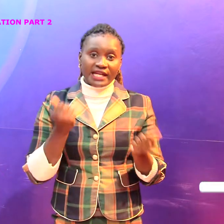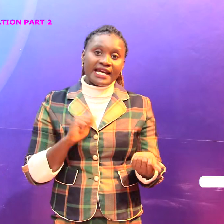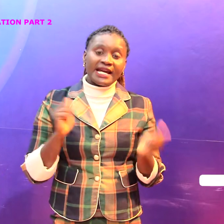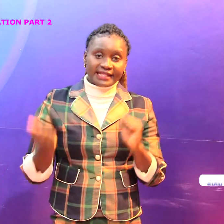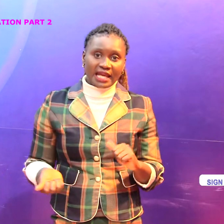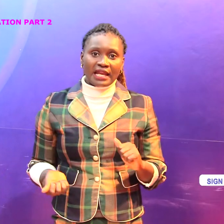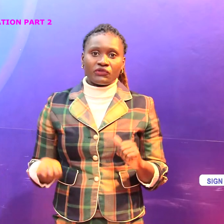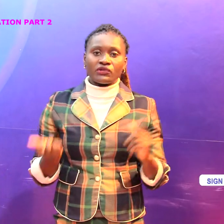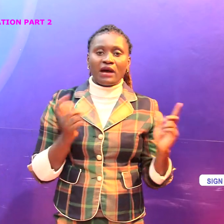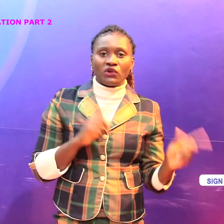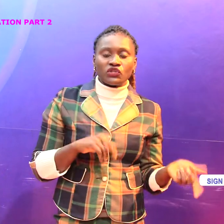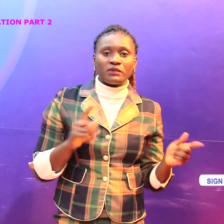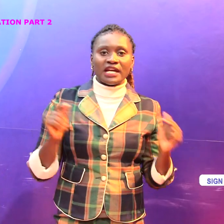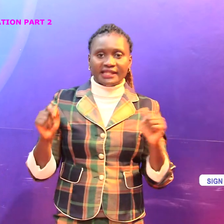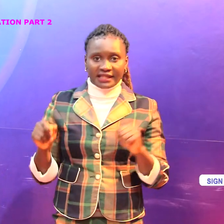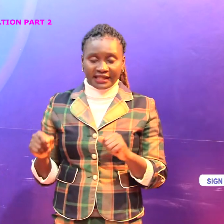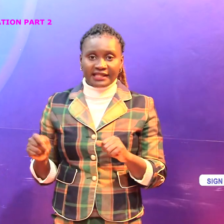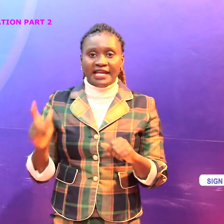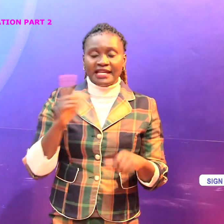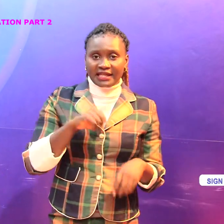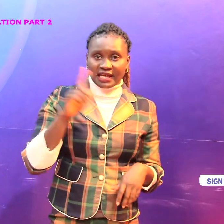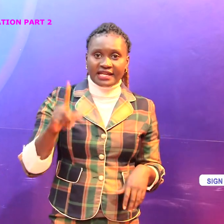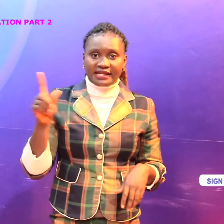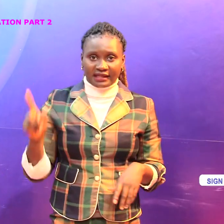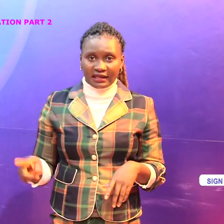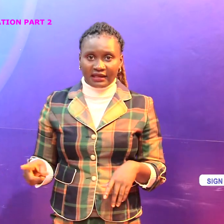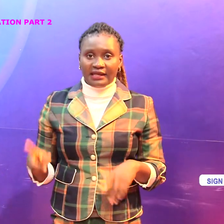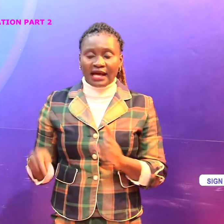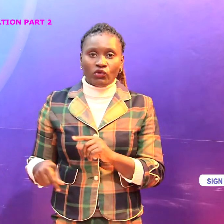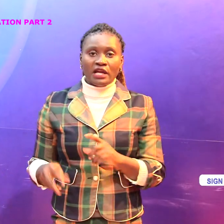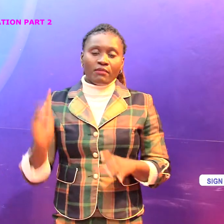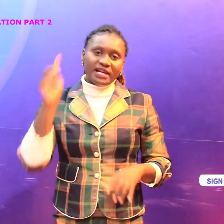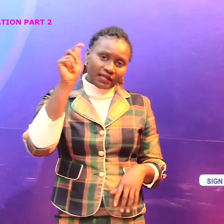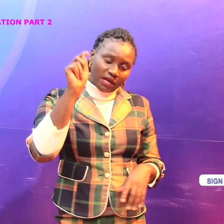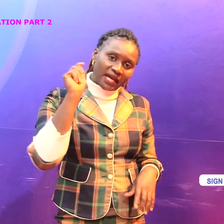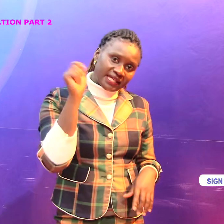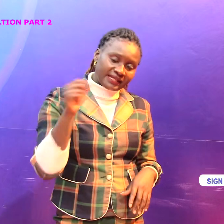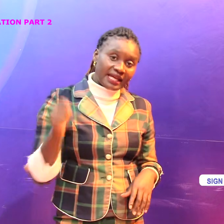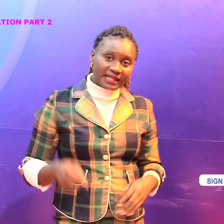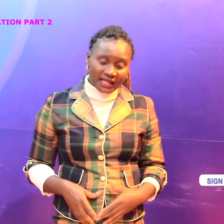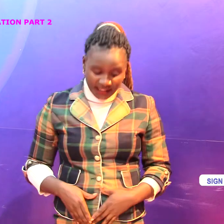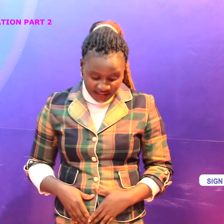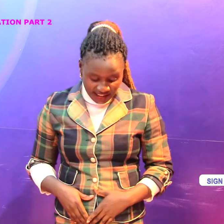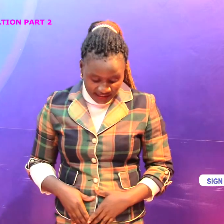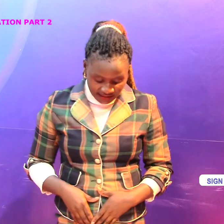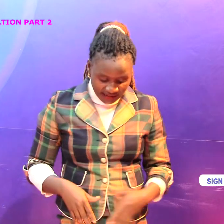Kenya Sign Language. So I'm going to make a sentence in Kenya Sign Language. But remember, in Signed English, it is